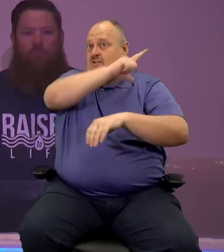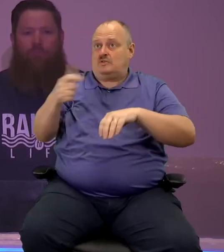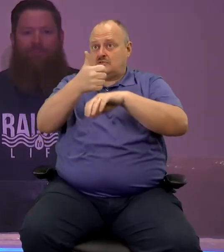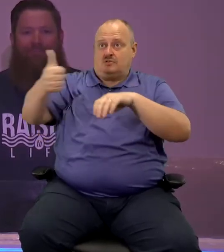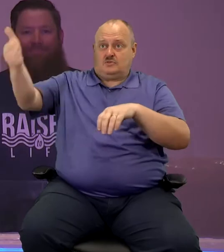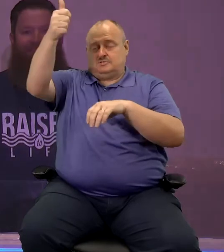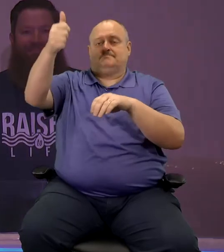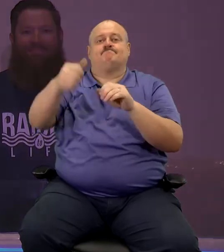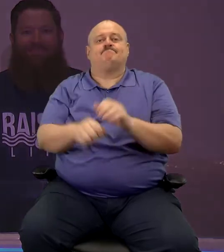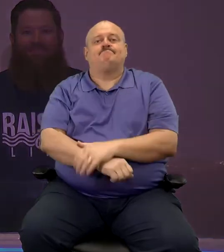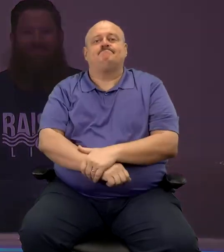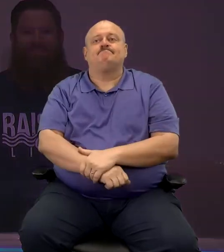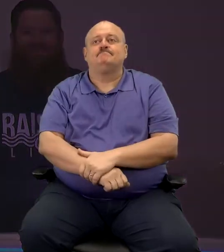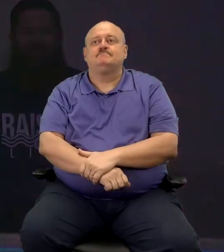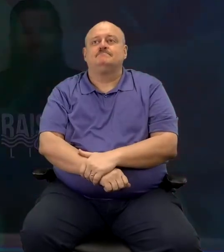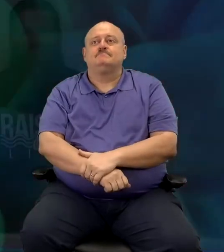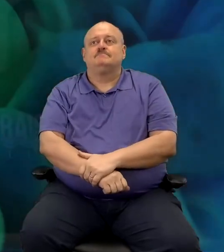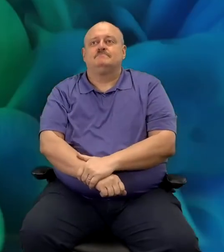Lords.